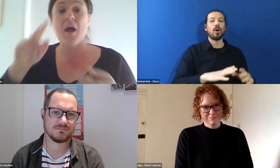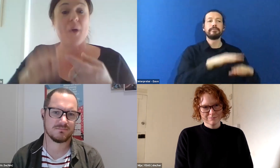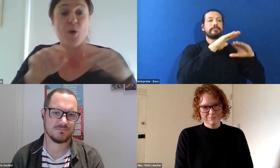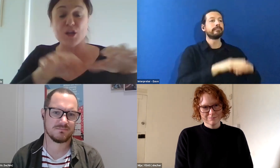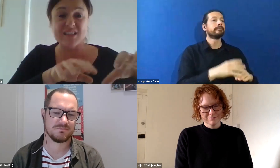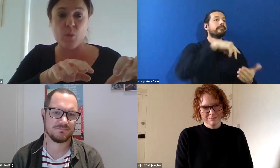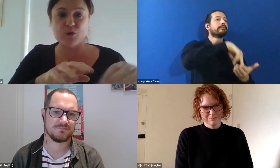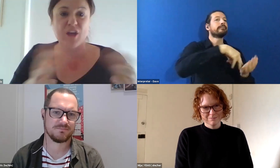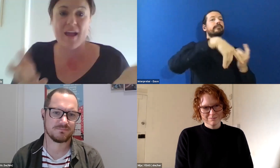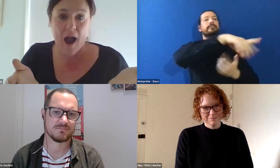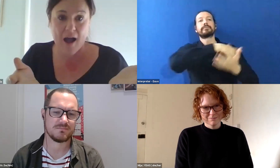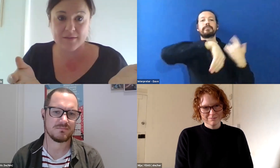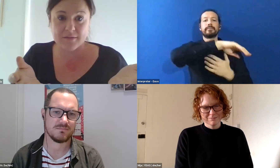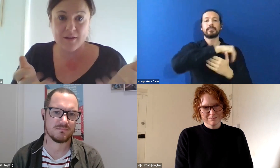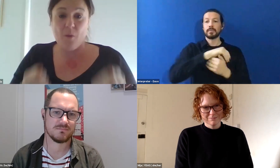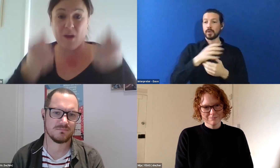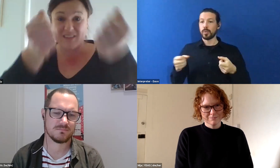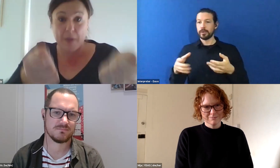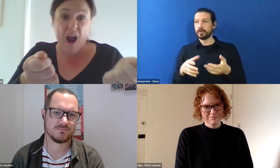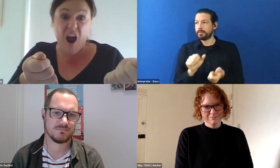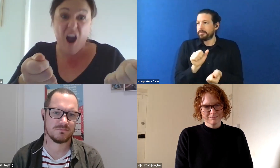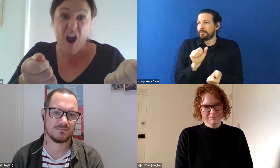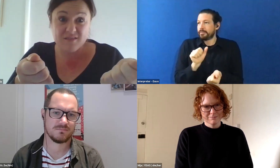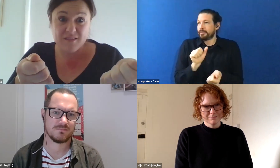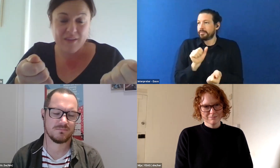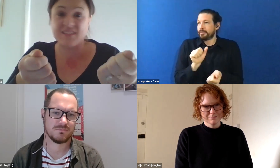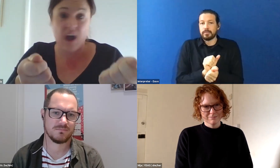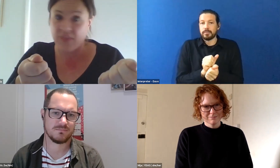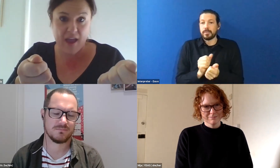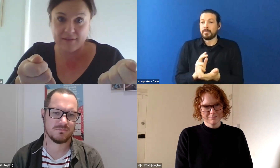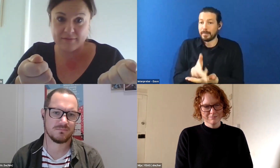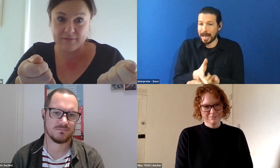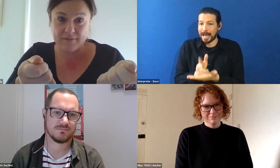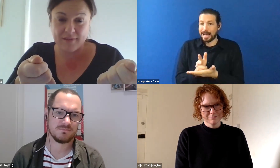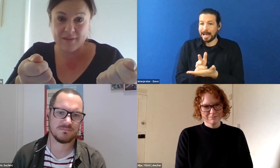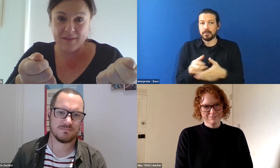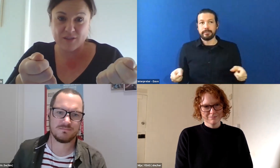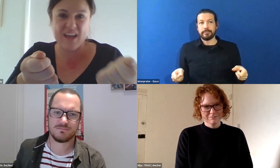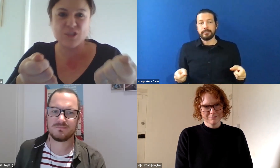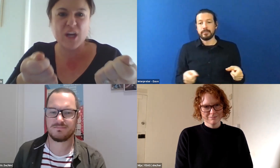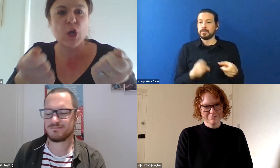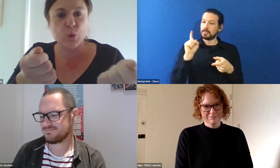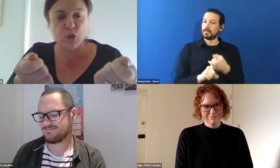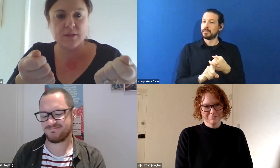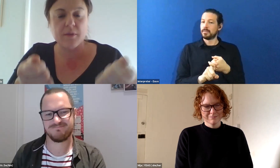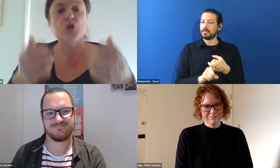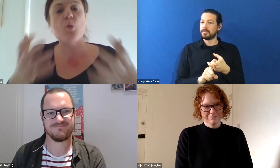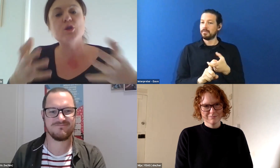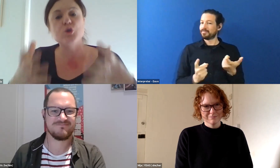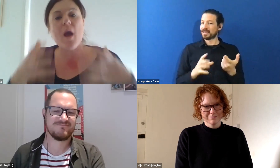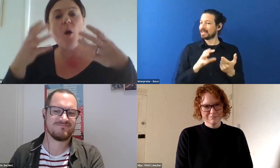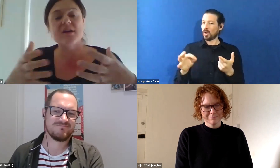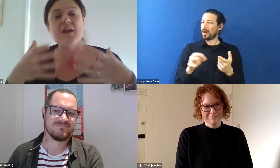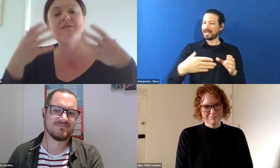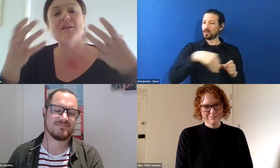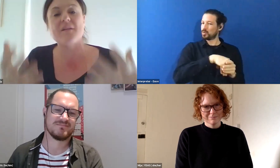to. A person in a wheelchair can't. Once they're parked, they're stuck there. So that's not inclusion. So when